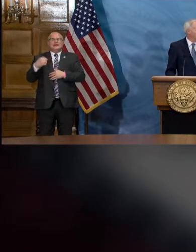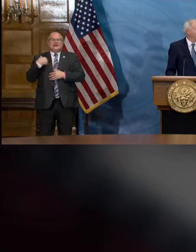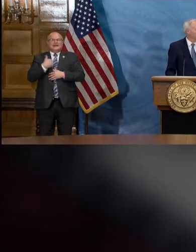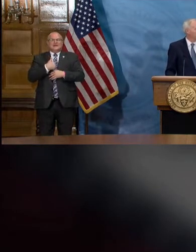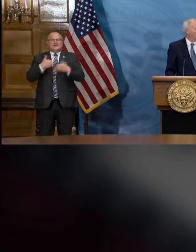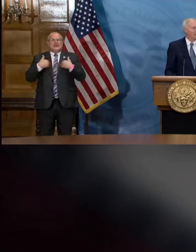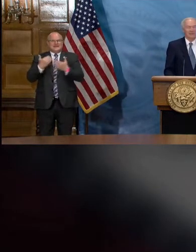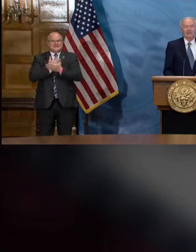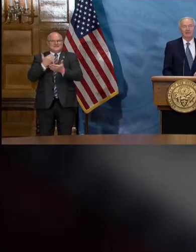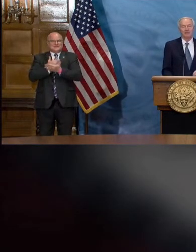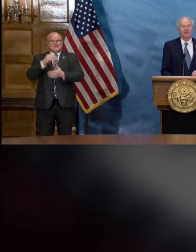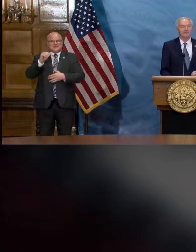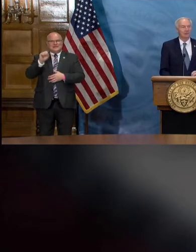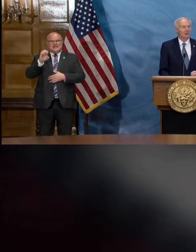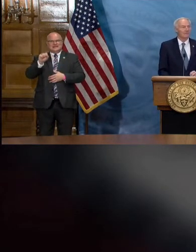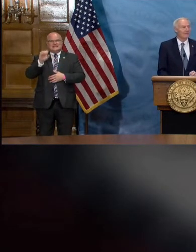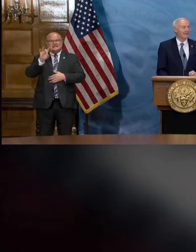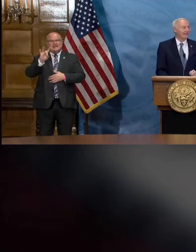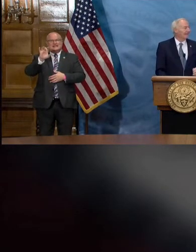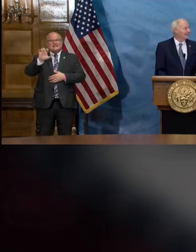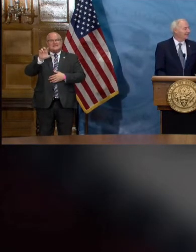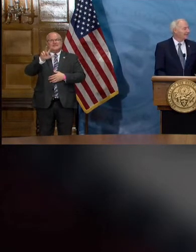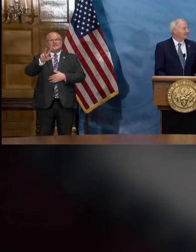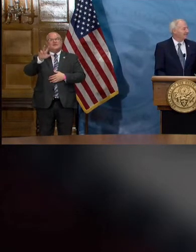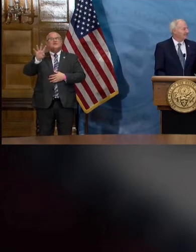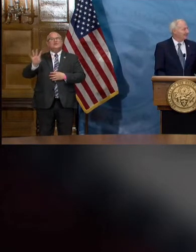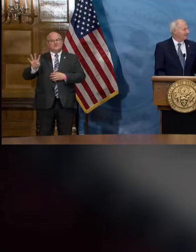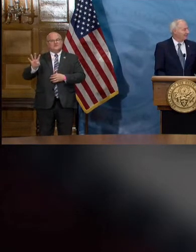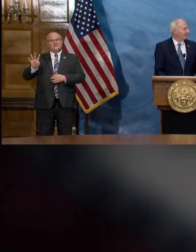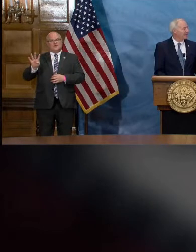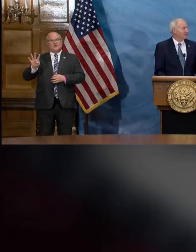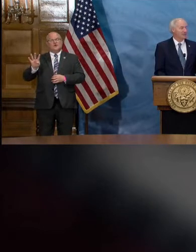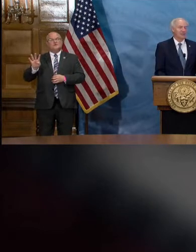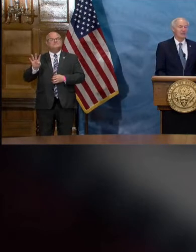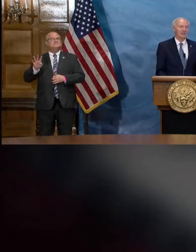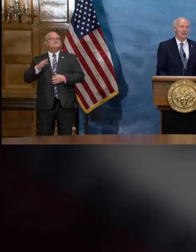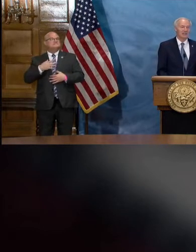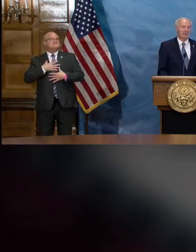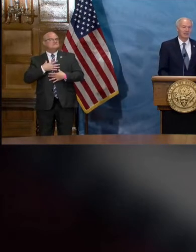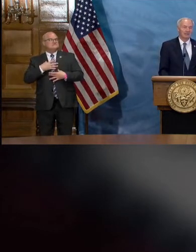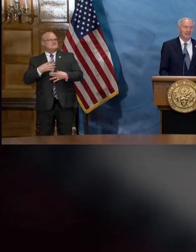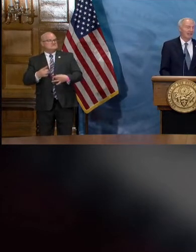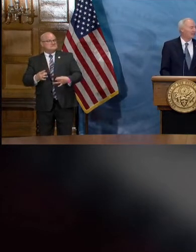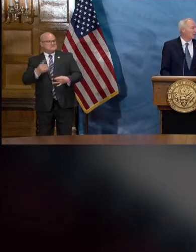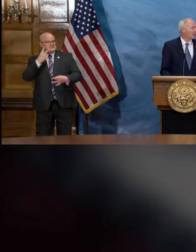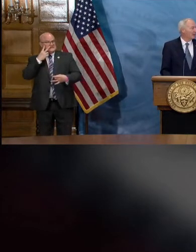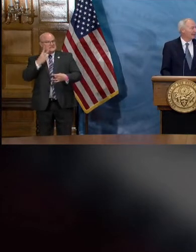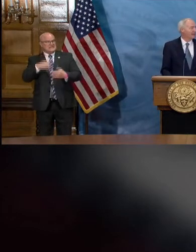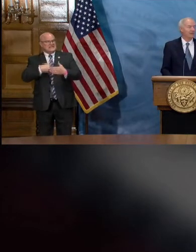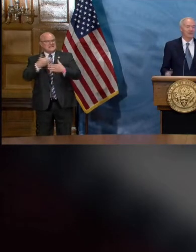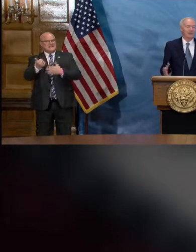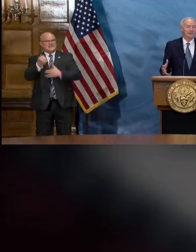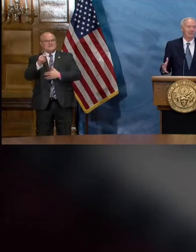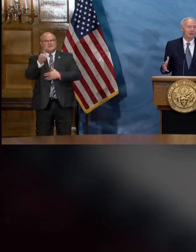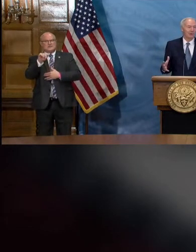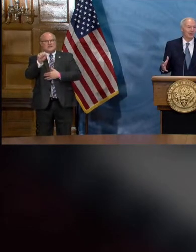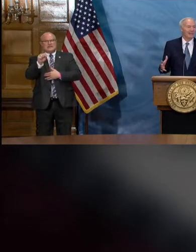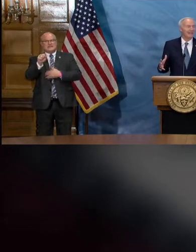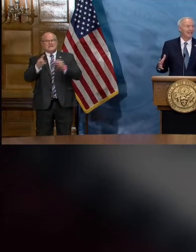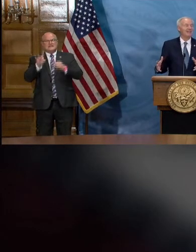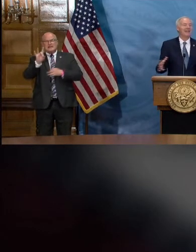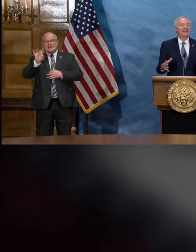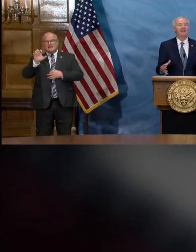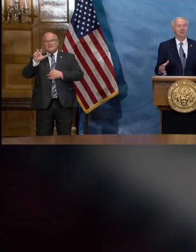got the new case is 834. It'll be interesting to see over the next couple of days whether that